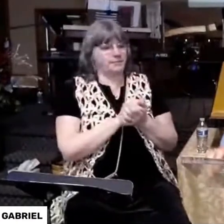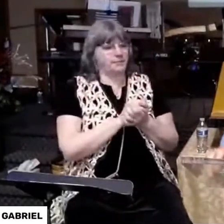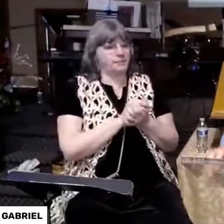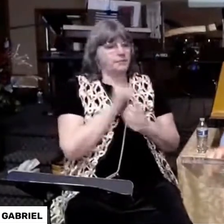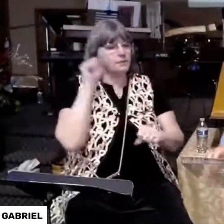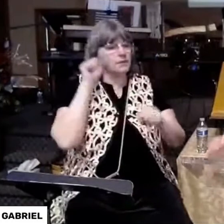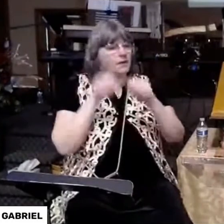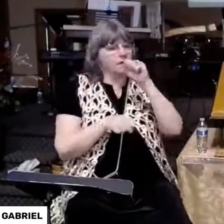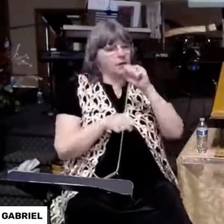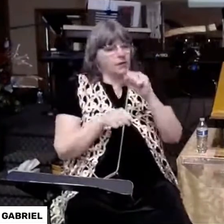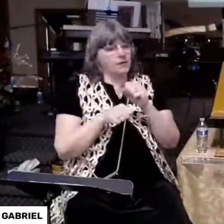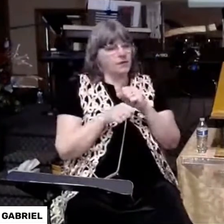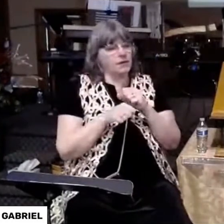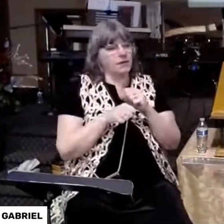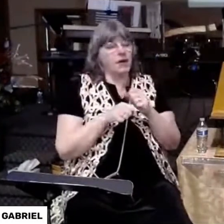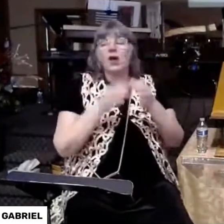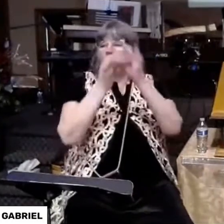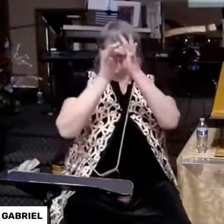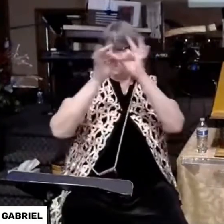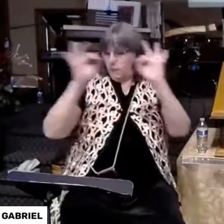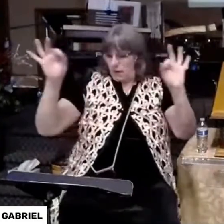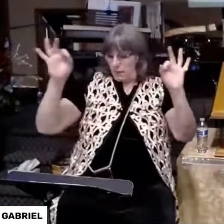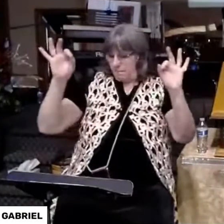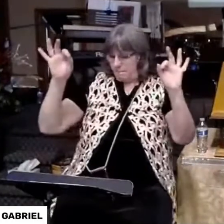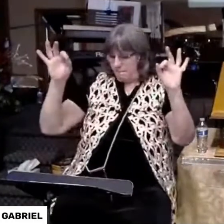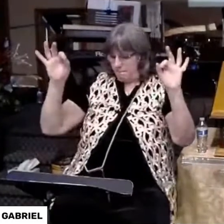So again, the freedom